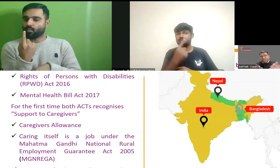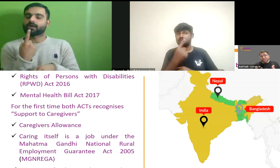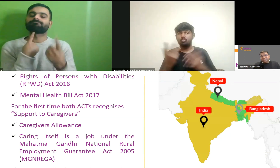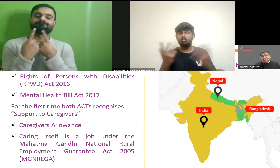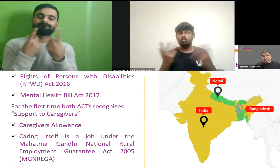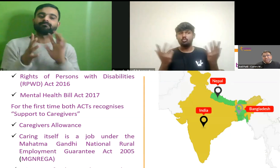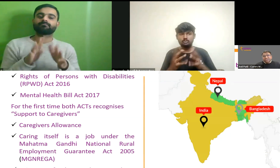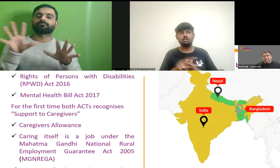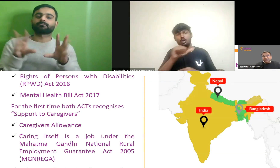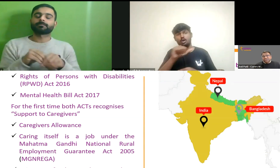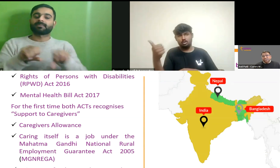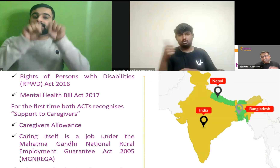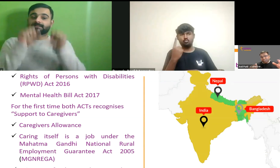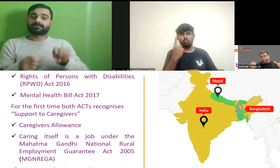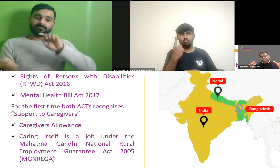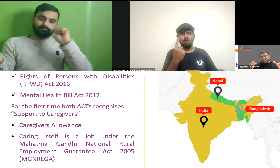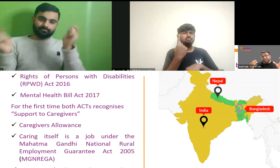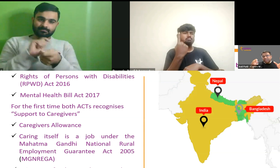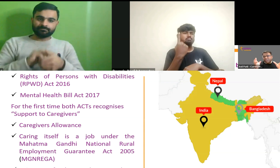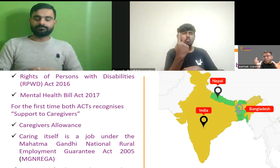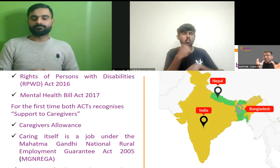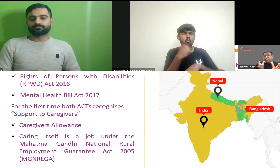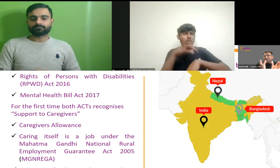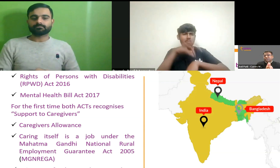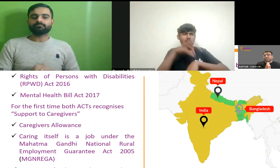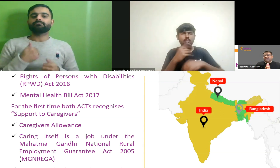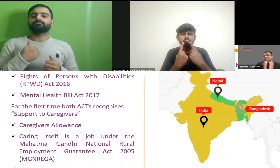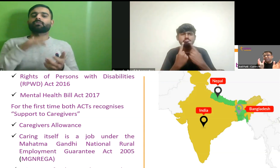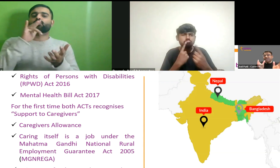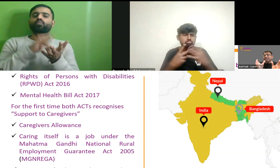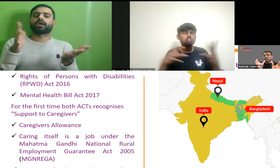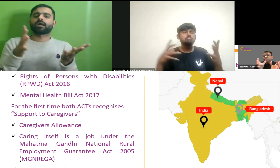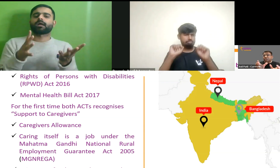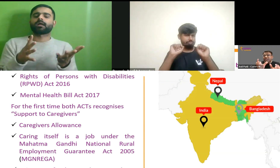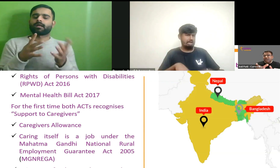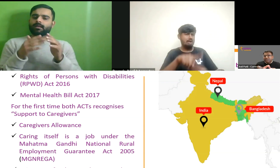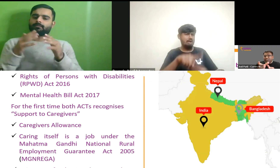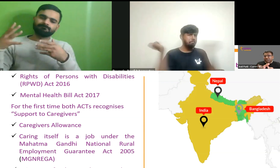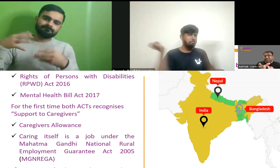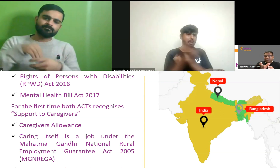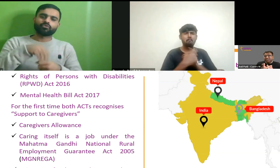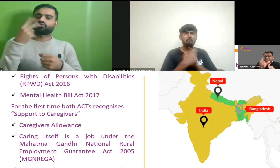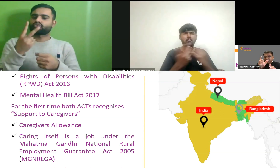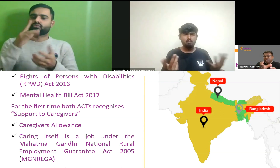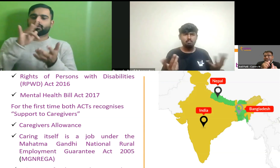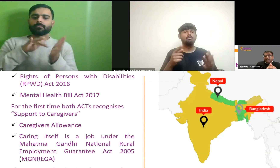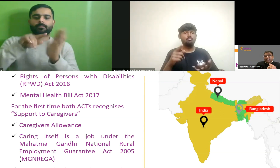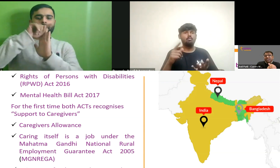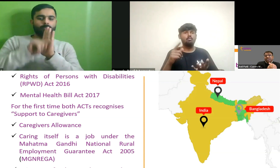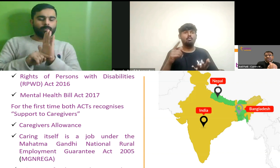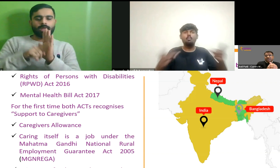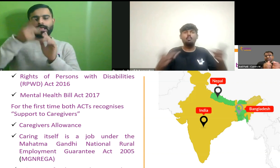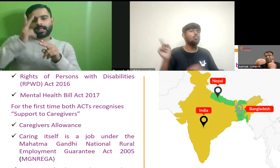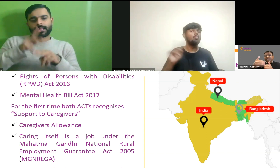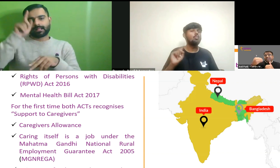in terms of systemic changes, we were instrumental in bringing 2 landmark policy changes,